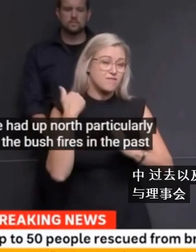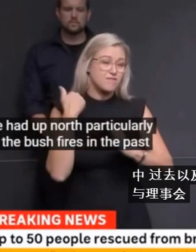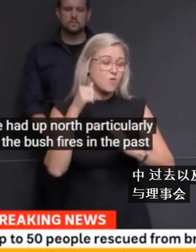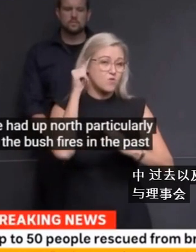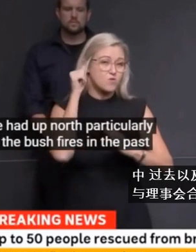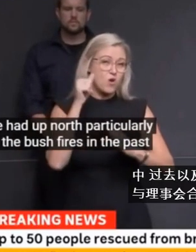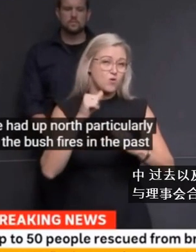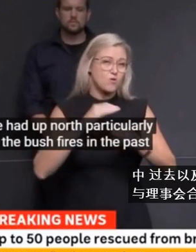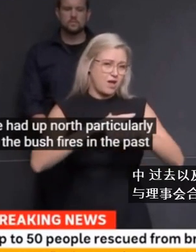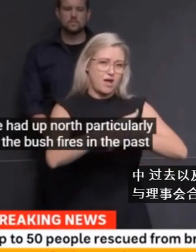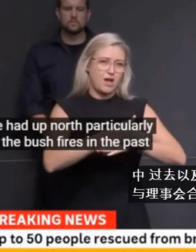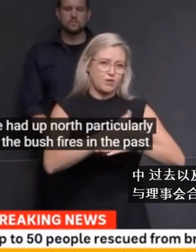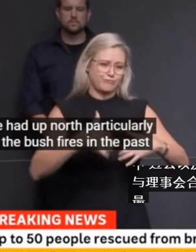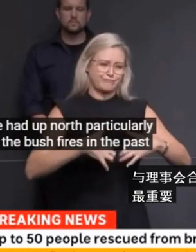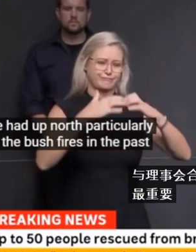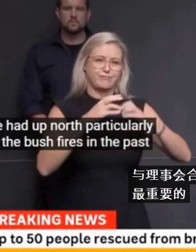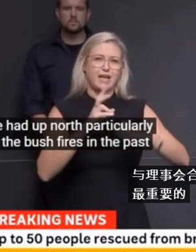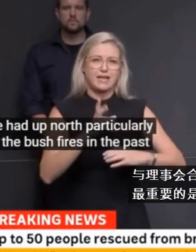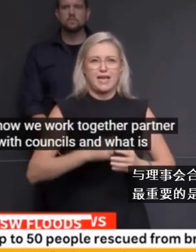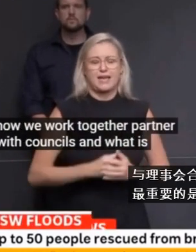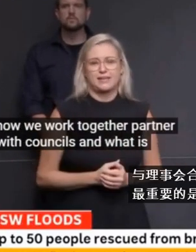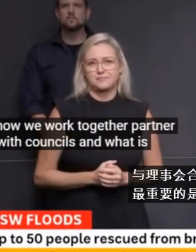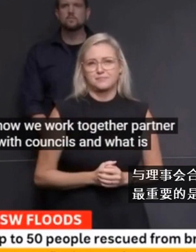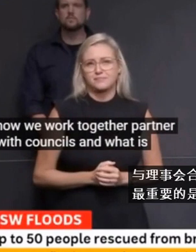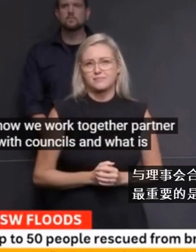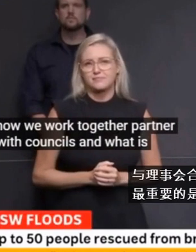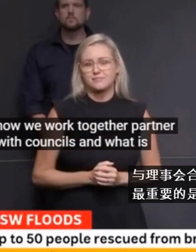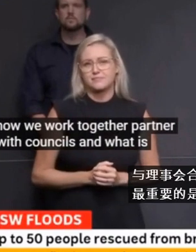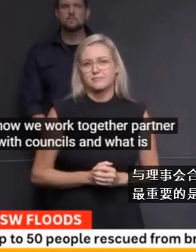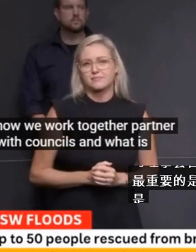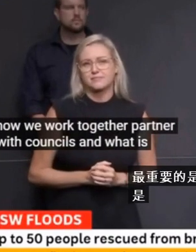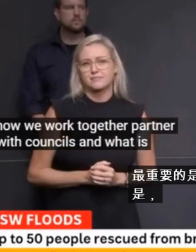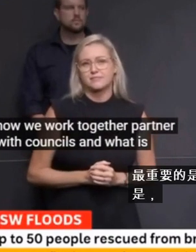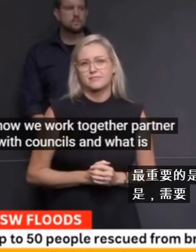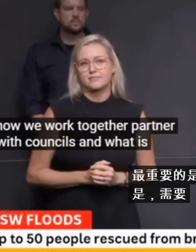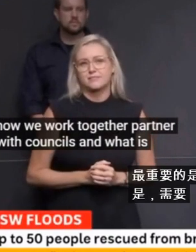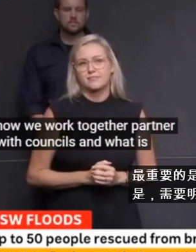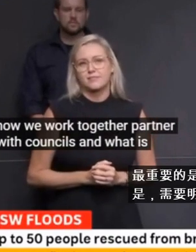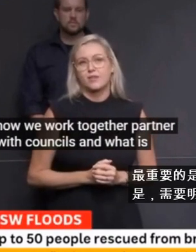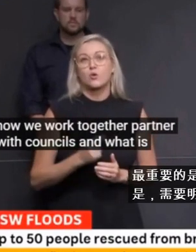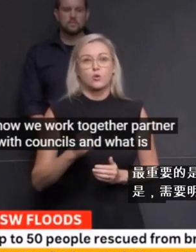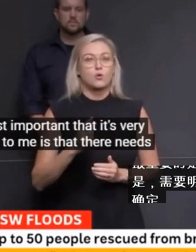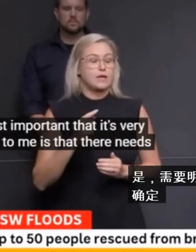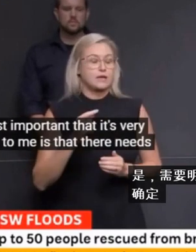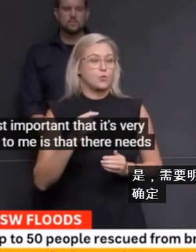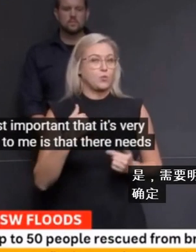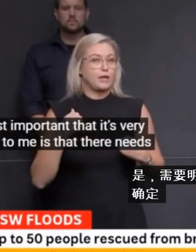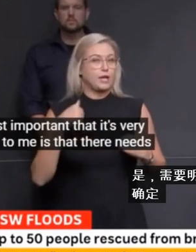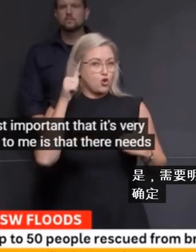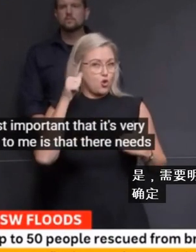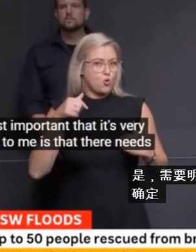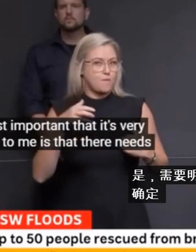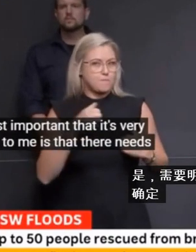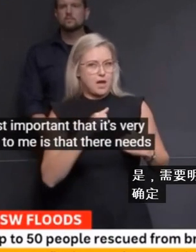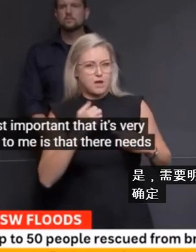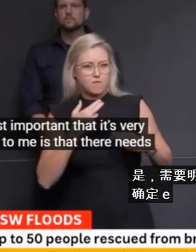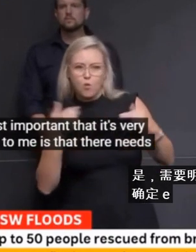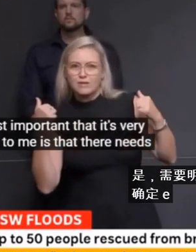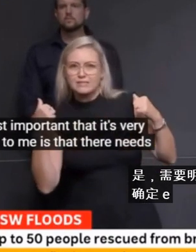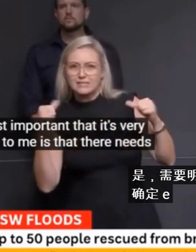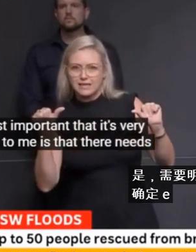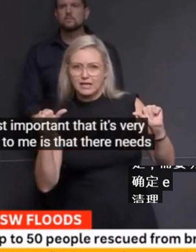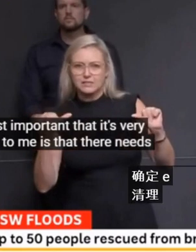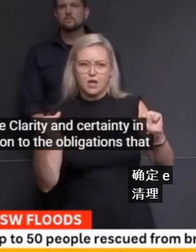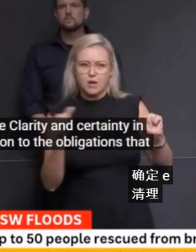with councils. And what is most important, what is very clear to me, is that there needs to be clarity and certainty in relation to